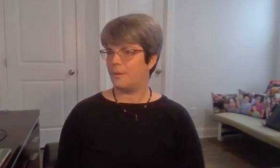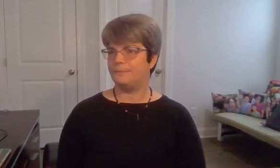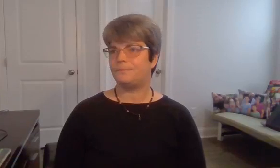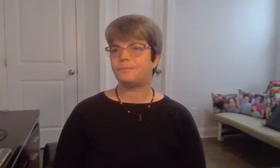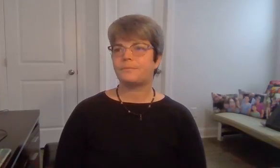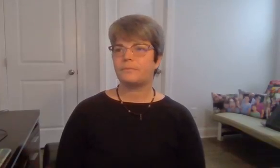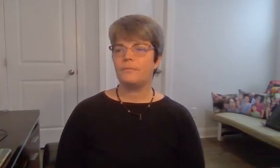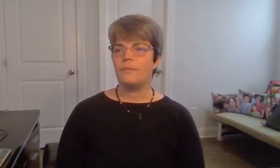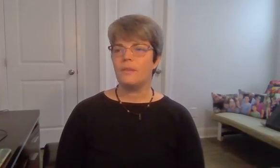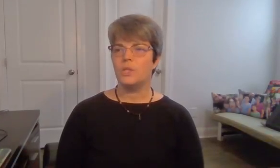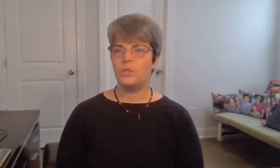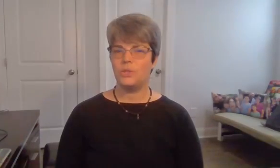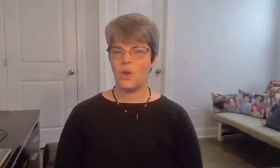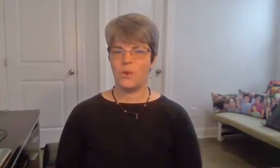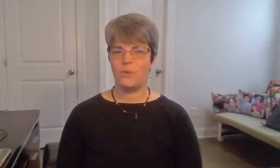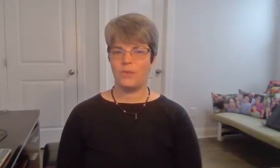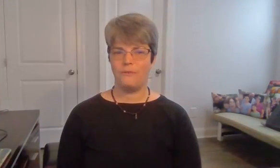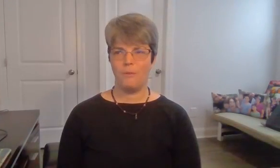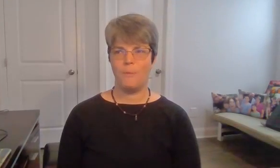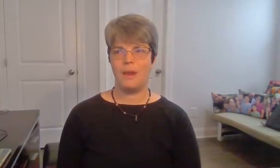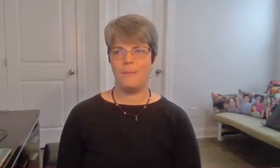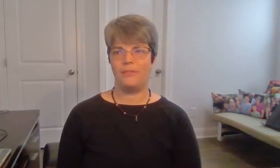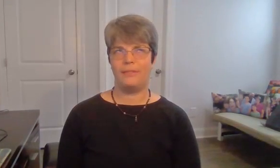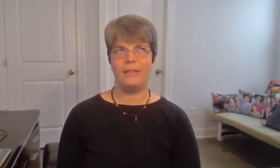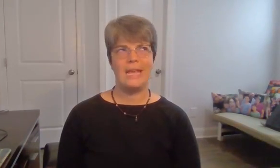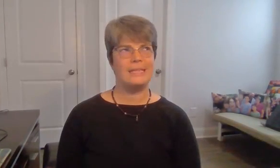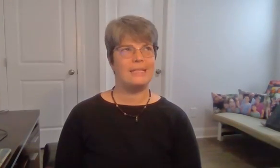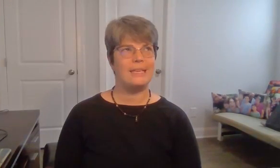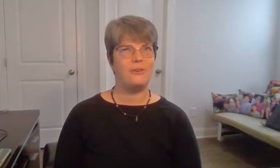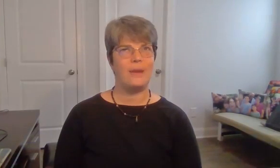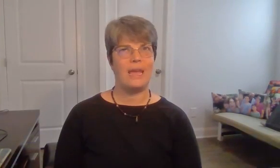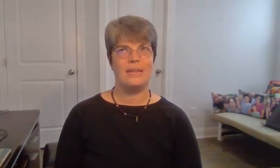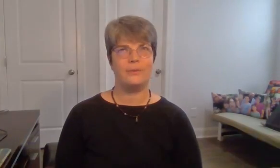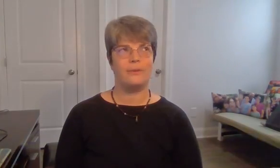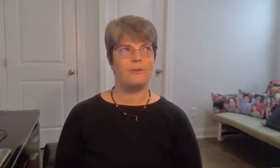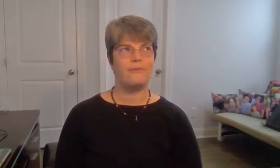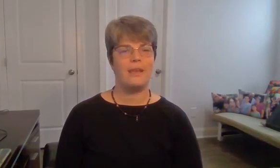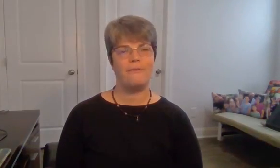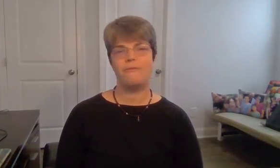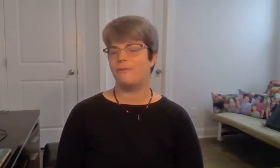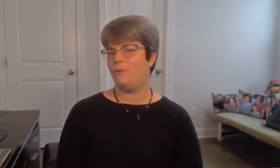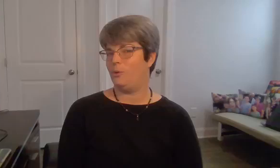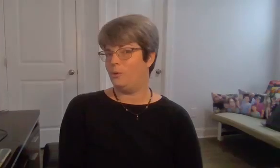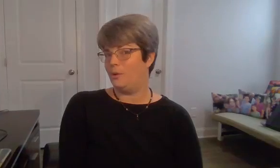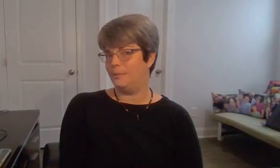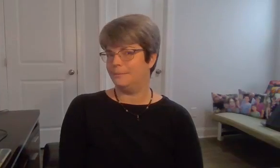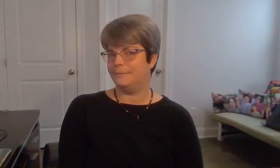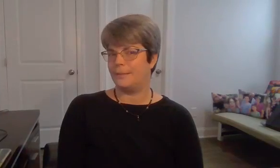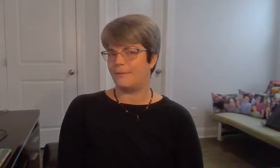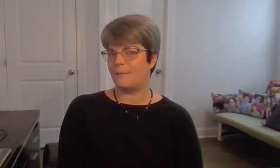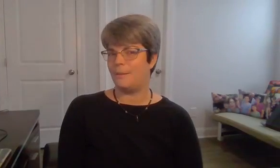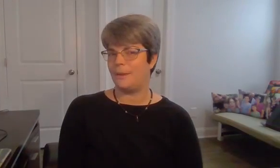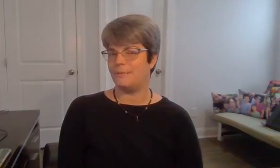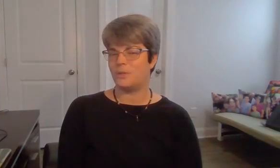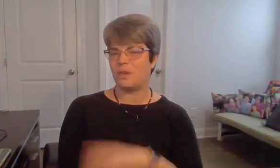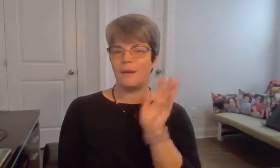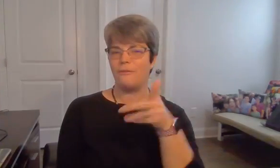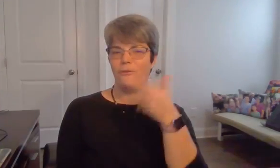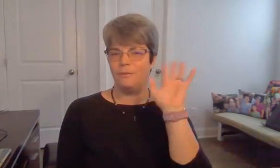going. So think for a moment about the last thing you ate or your favorite food, whatever that might be. So think about a food, any